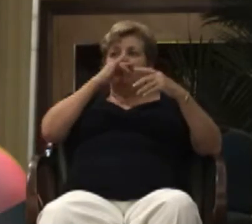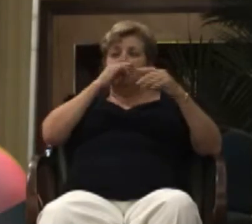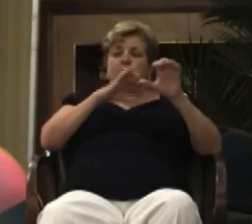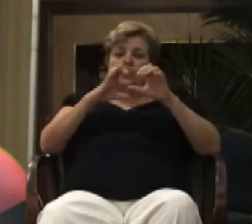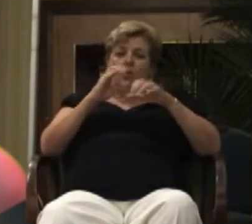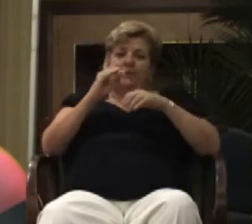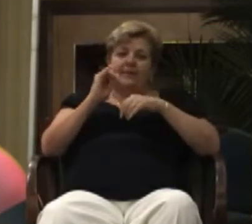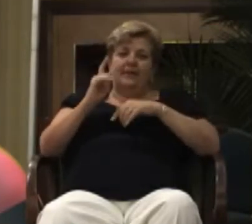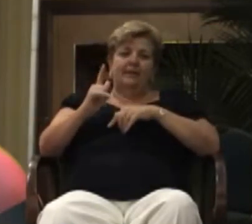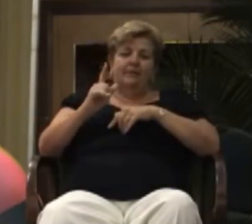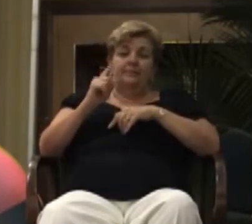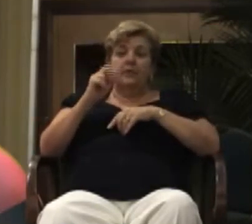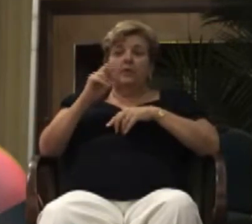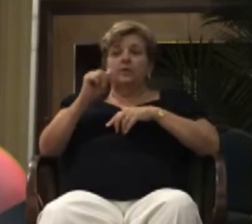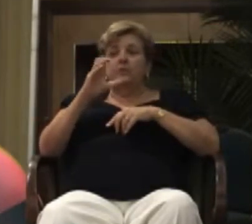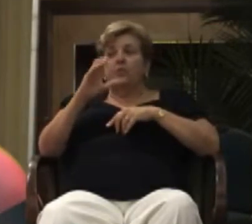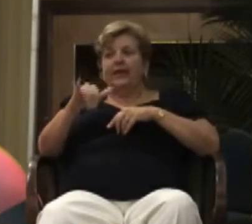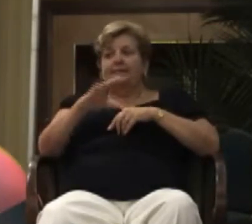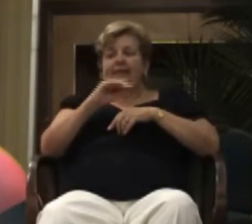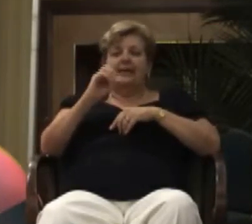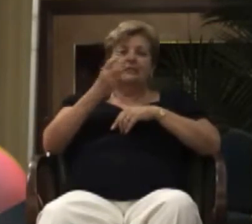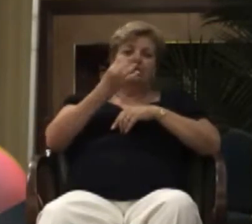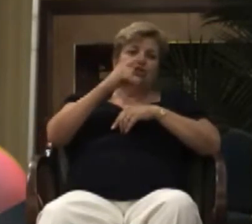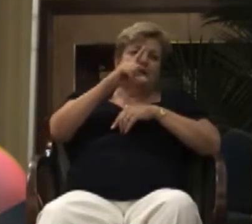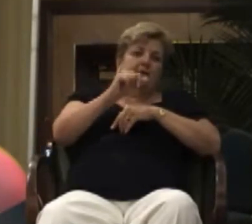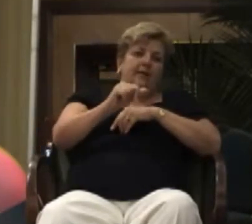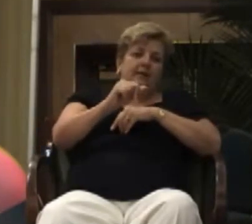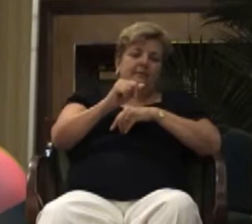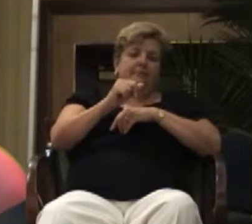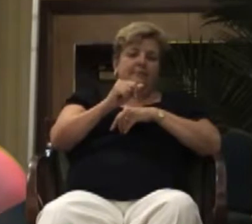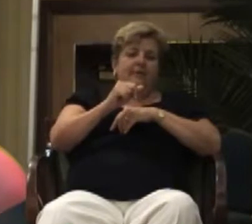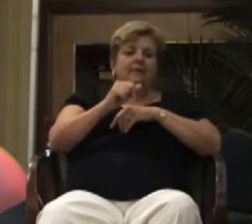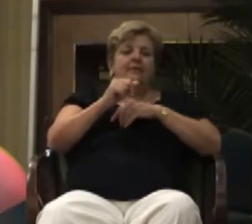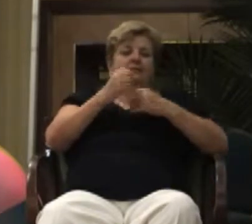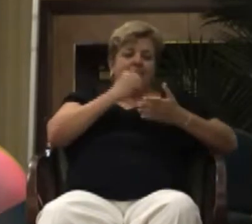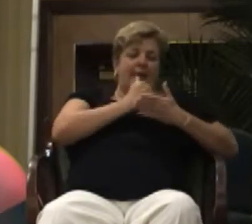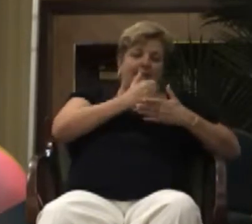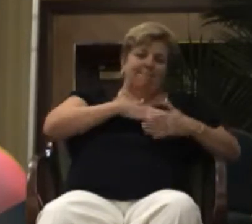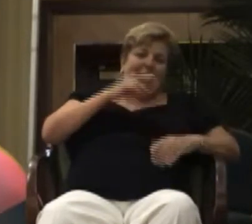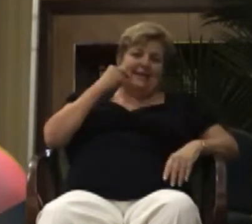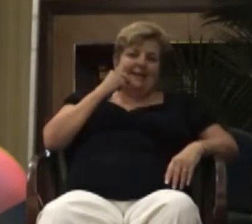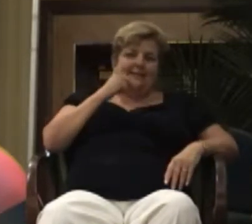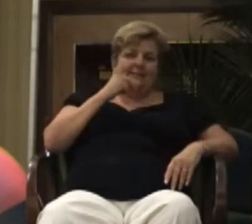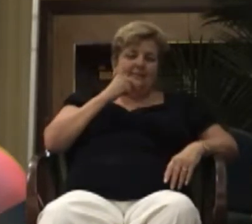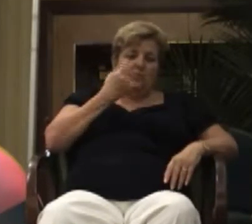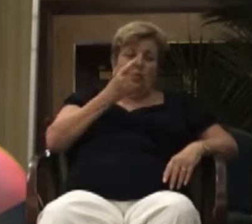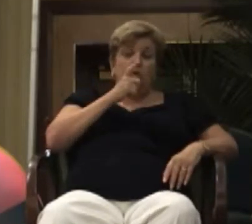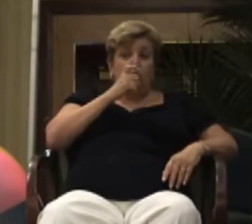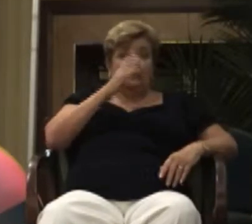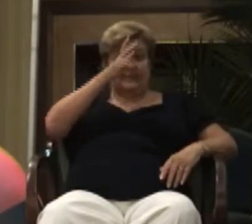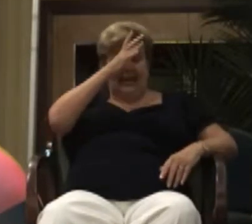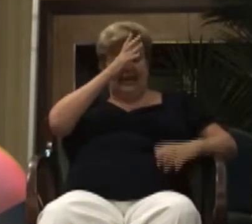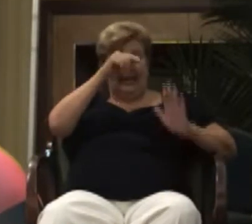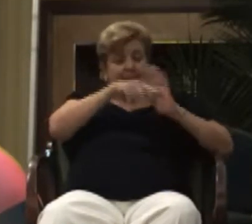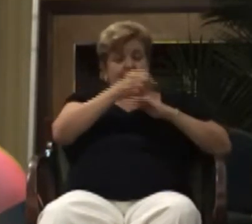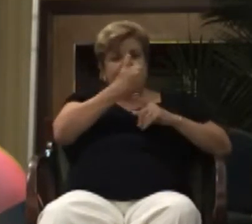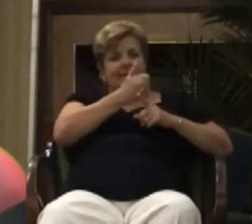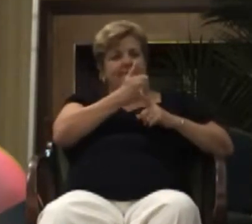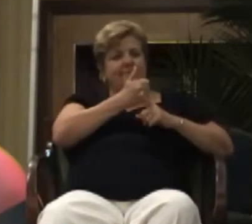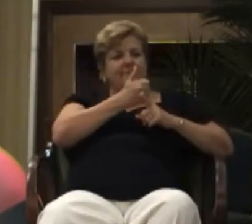and Sheila, 12-step, my niece, the one that her dad killed himself, he quit speaking to my niece many years ago,